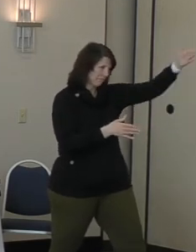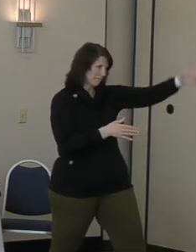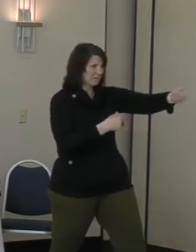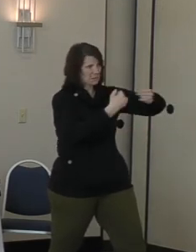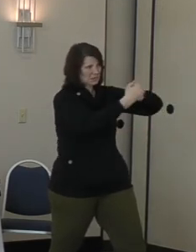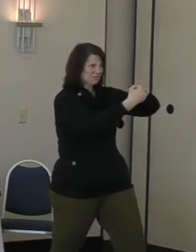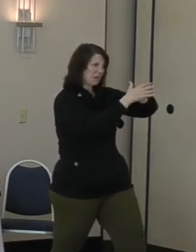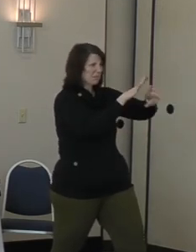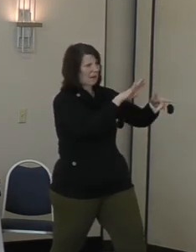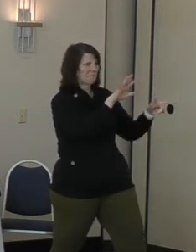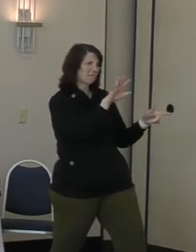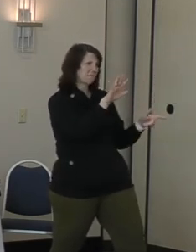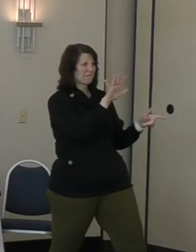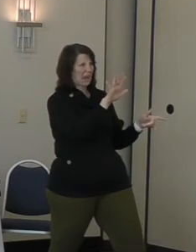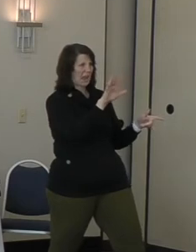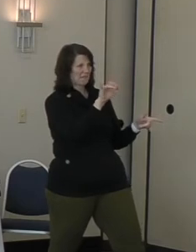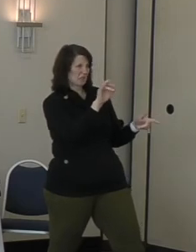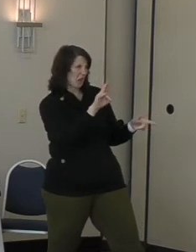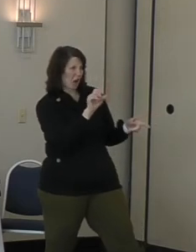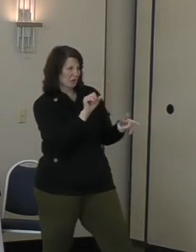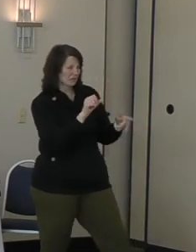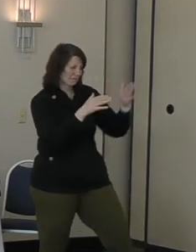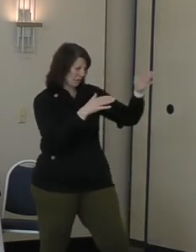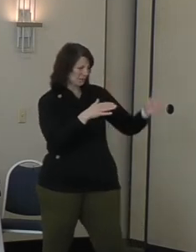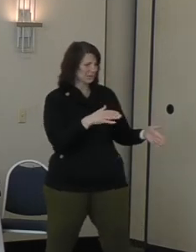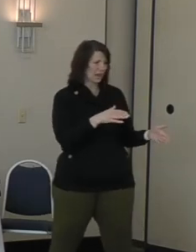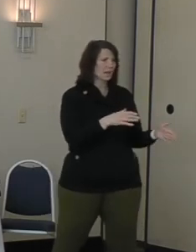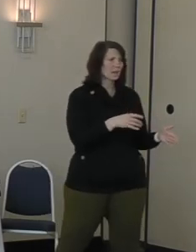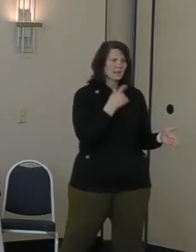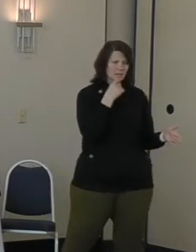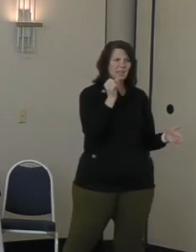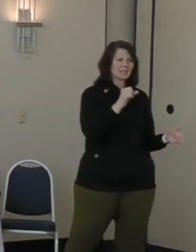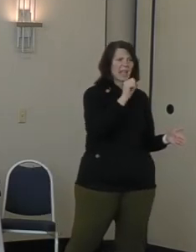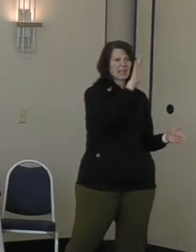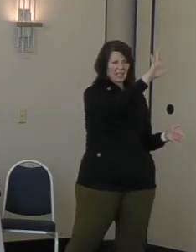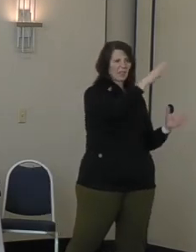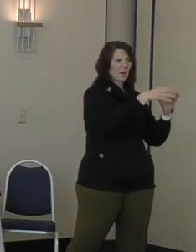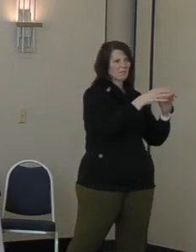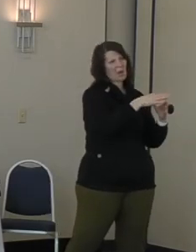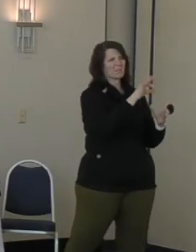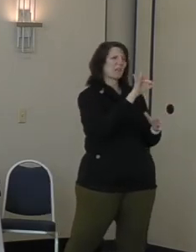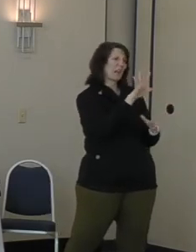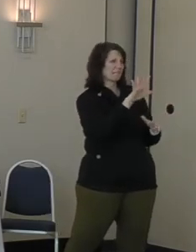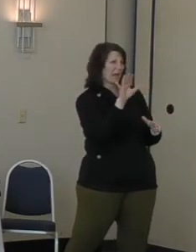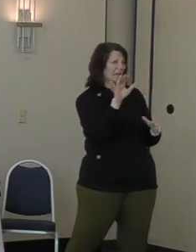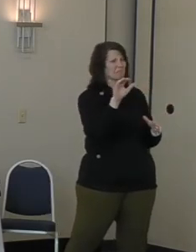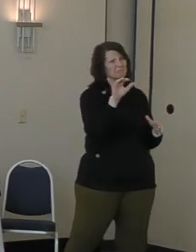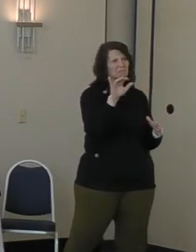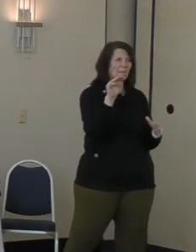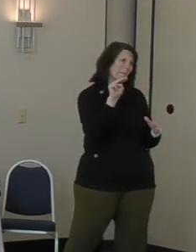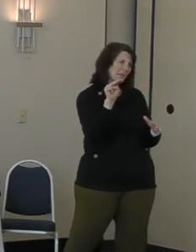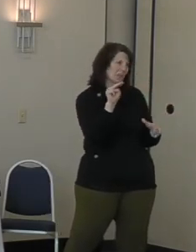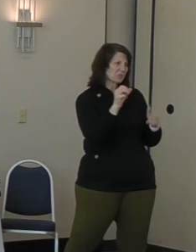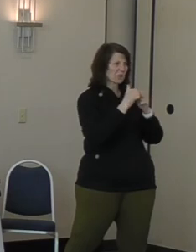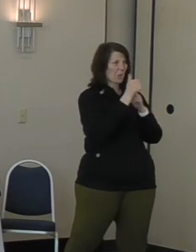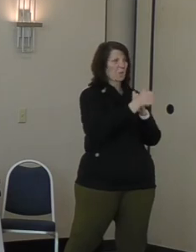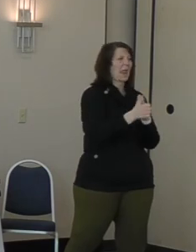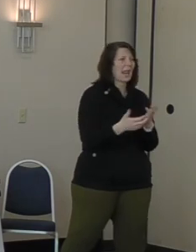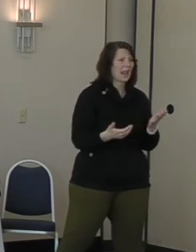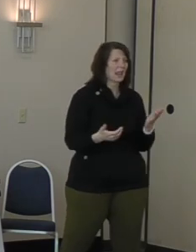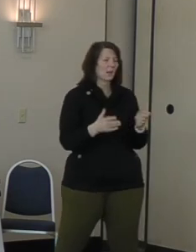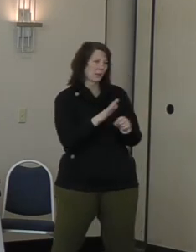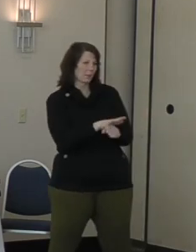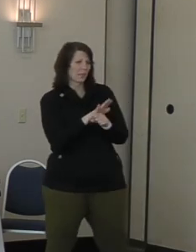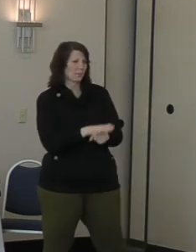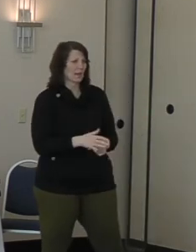from the sideline, rolled out right at 5 yard line. Right, and now all of a sudden, yeah, it's their ball, they're 95 meters away, and we were able to put pressure on. We didn't convert, but you